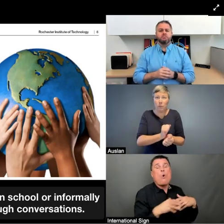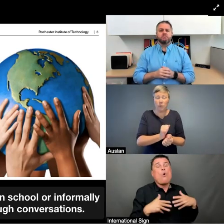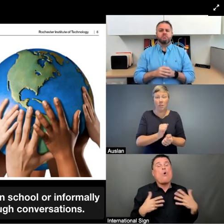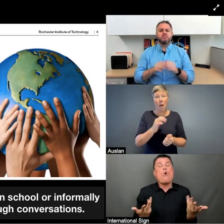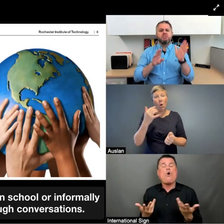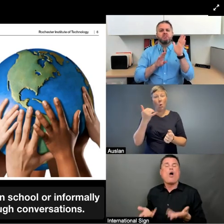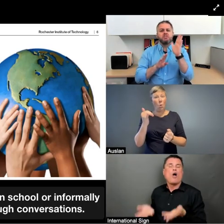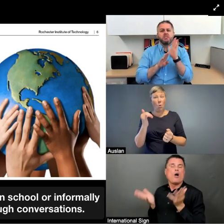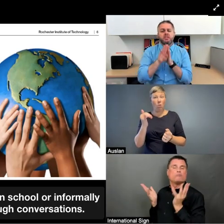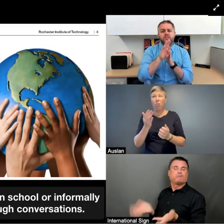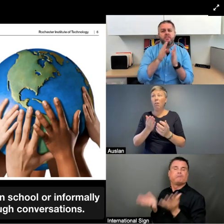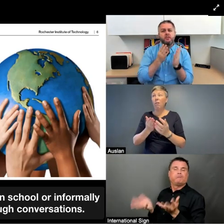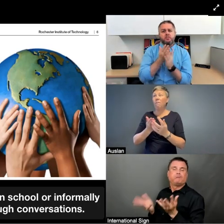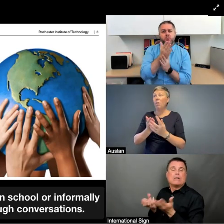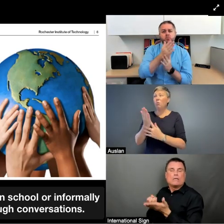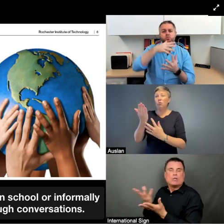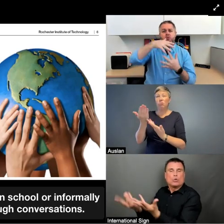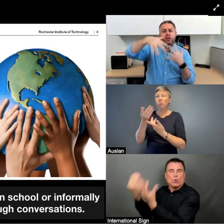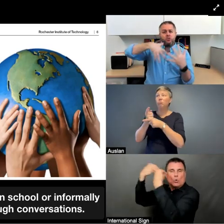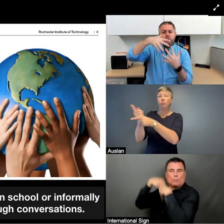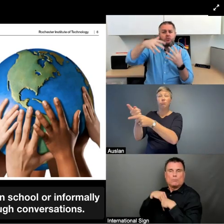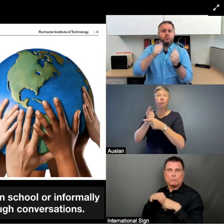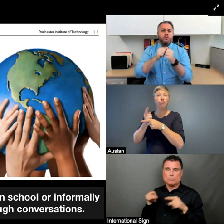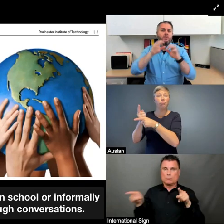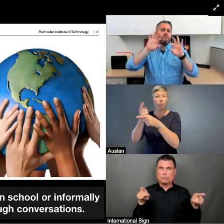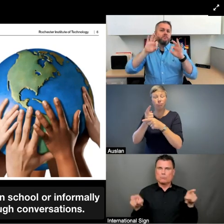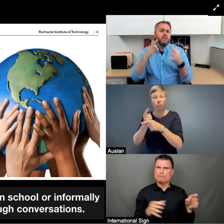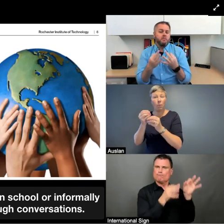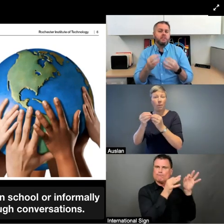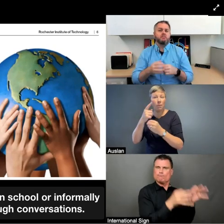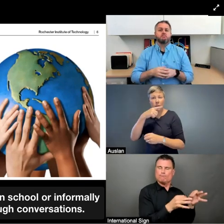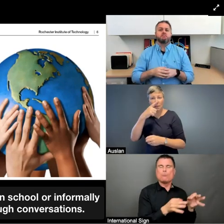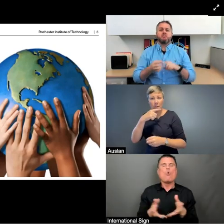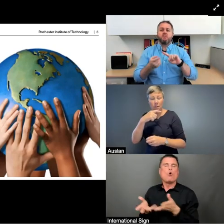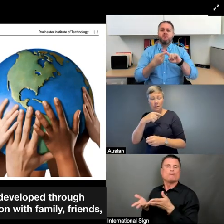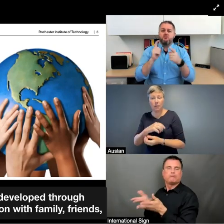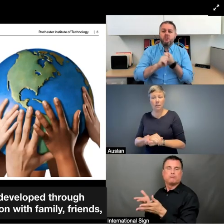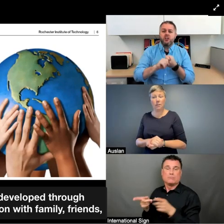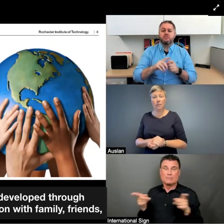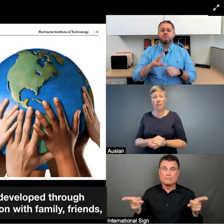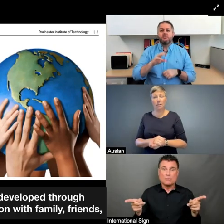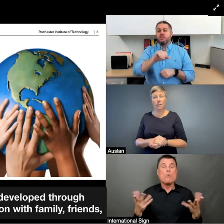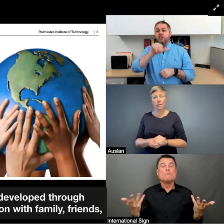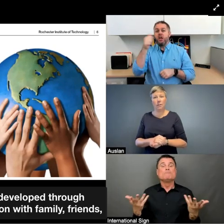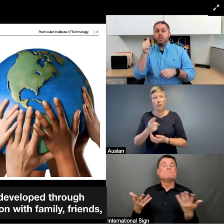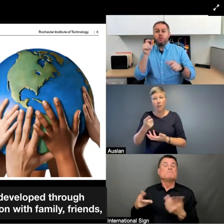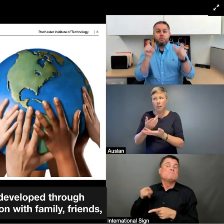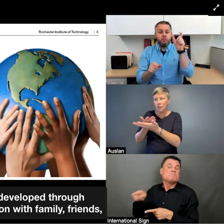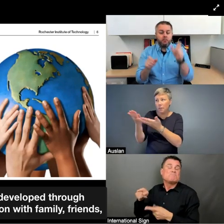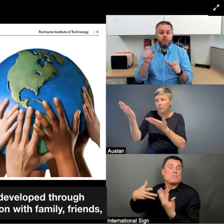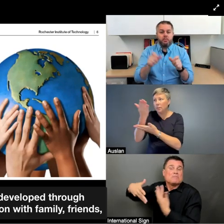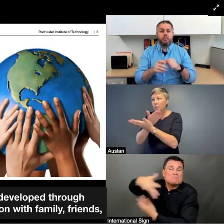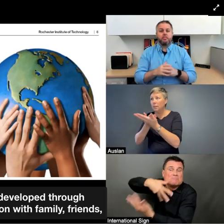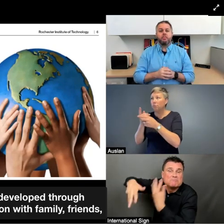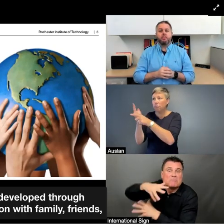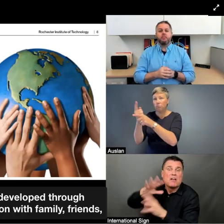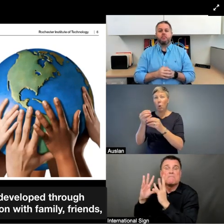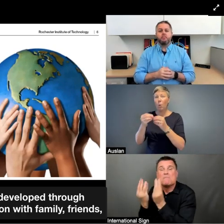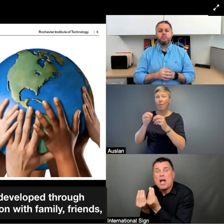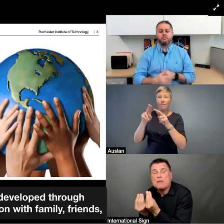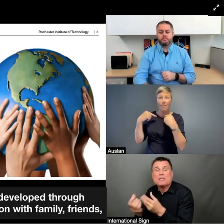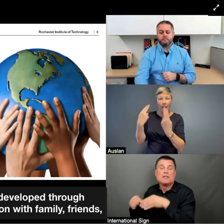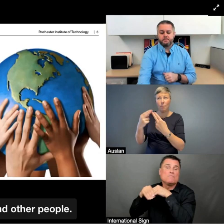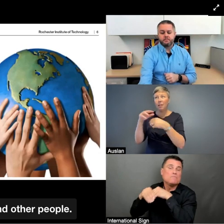in school, or informally through conversations. It is developed through interaction with